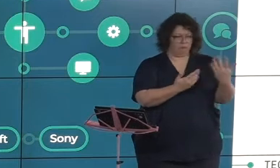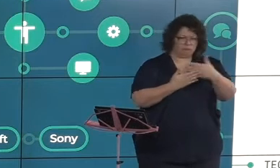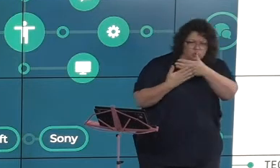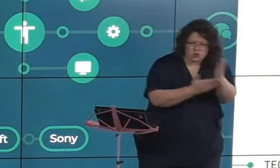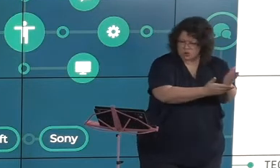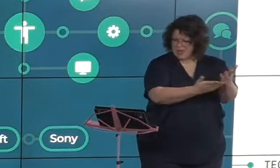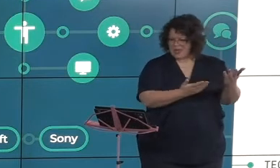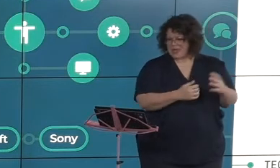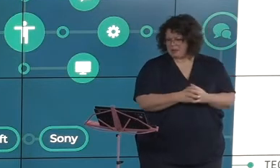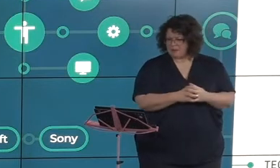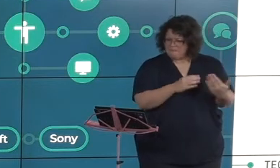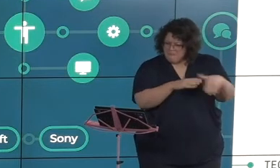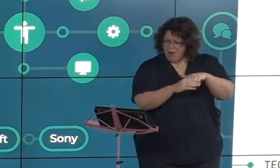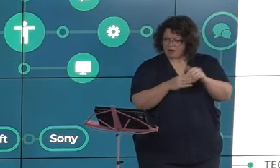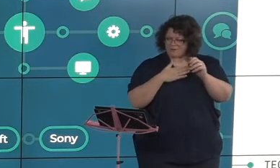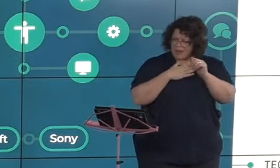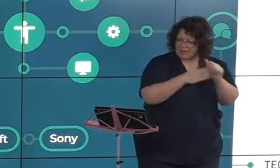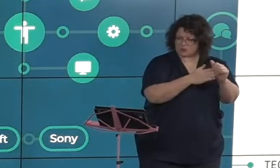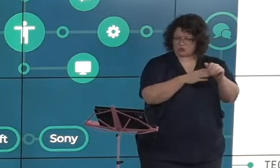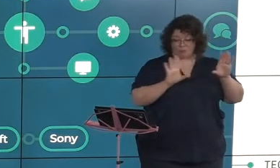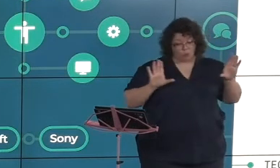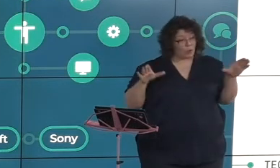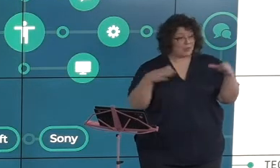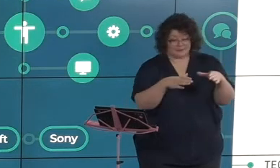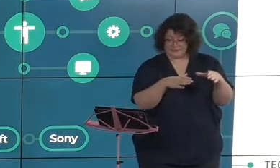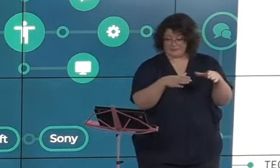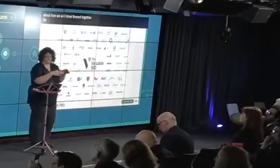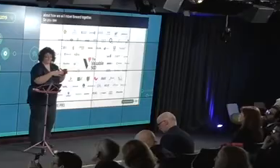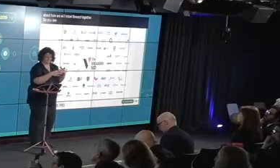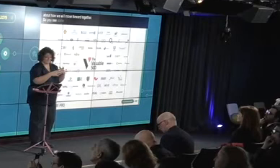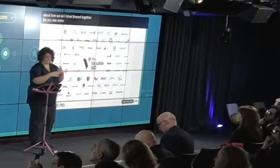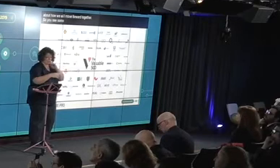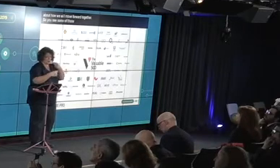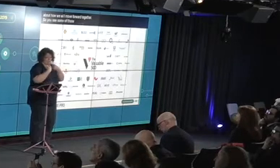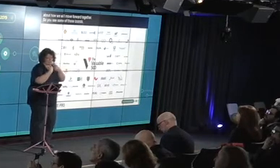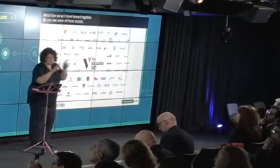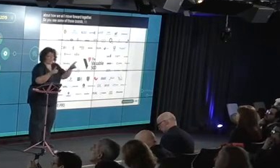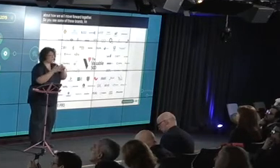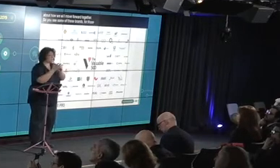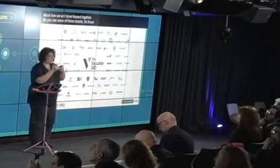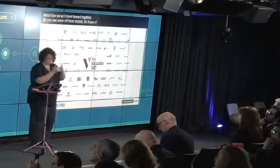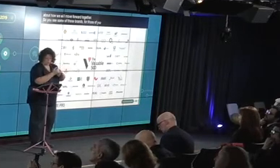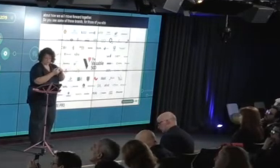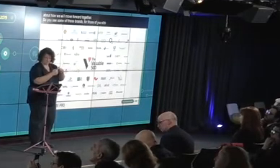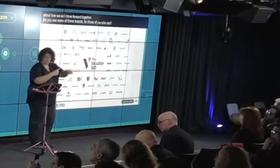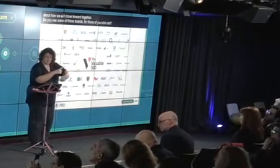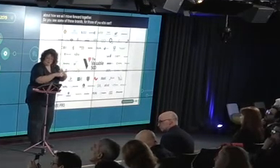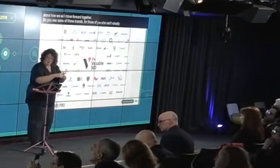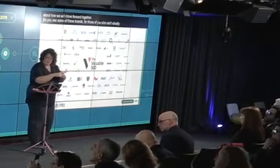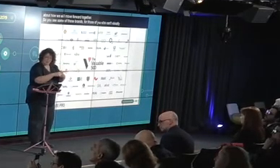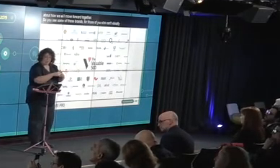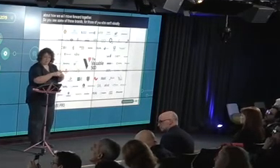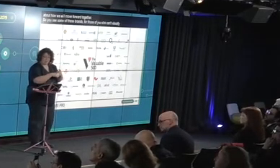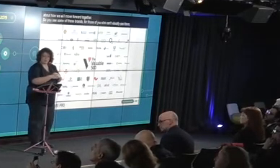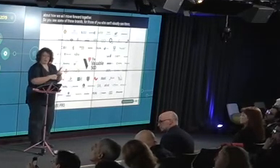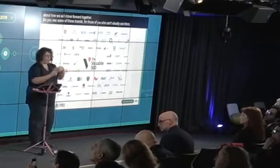will move forward together. So you see some of these brands, and for those of you who can't visually see them, I have a shake